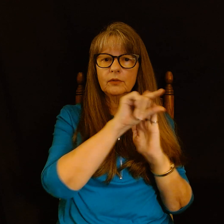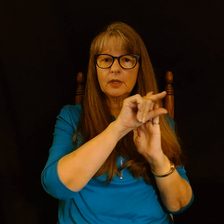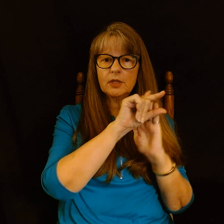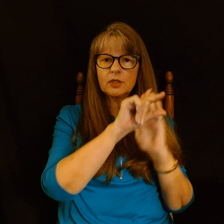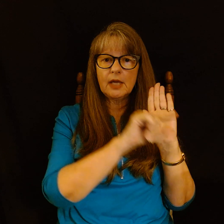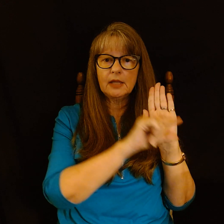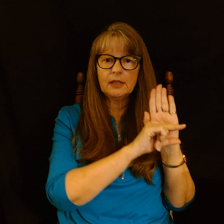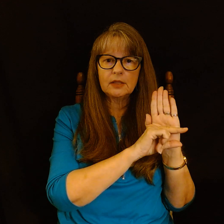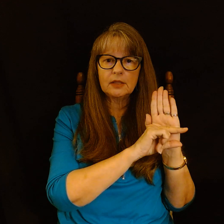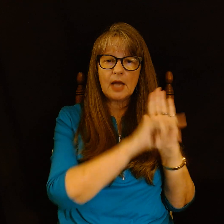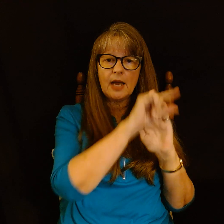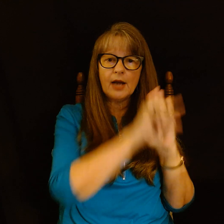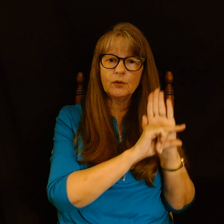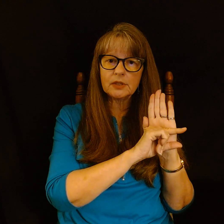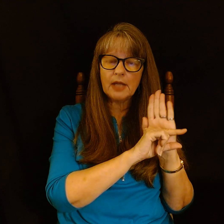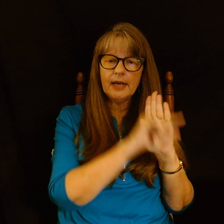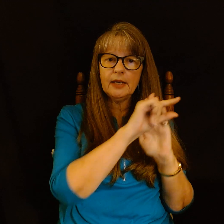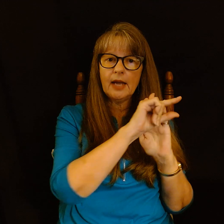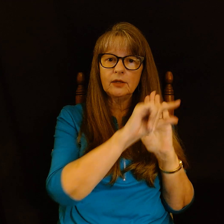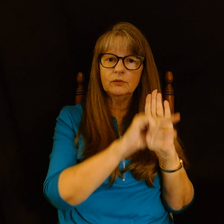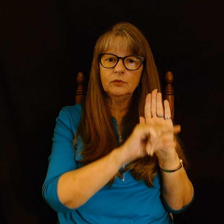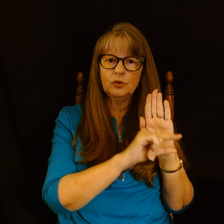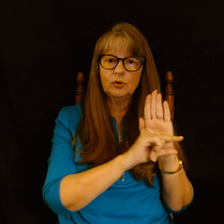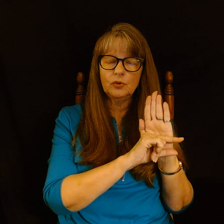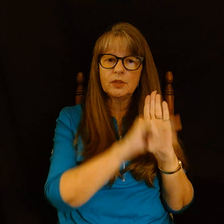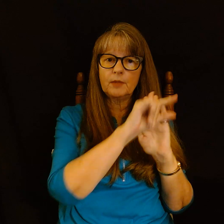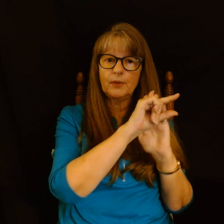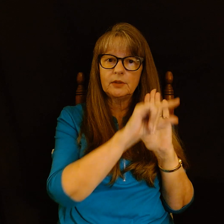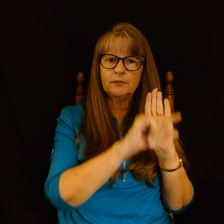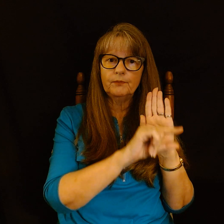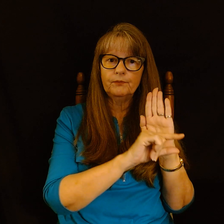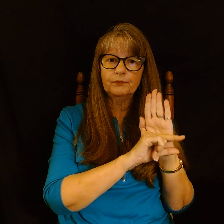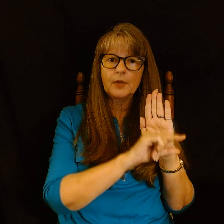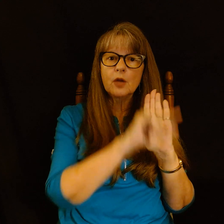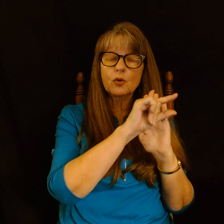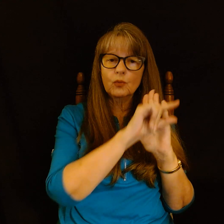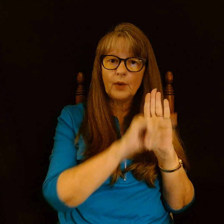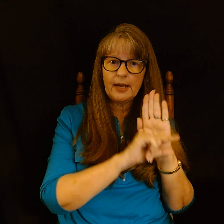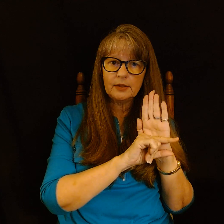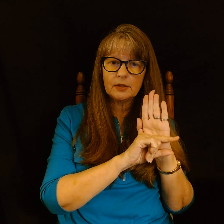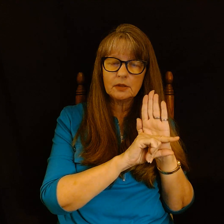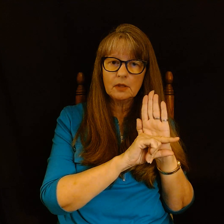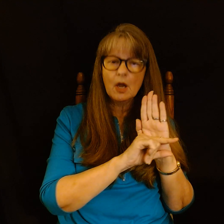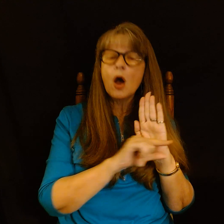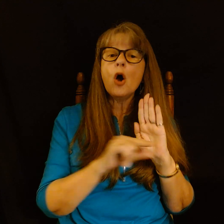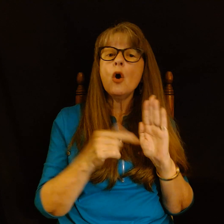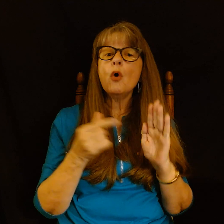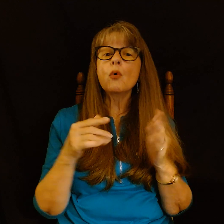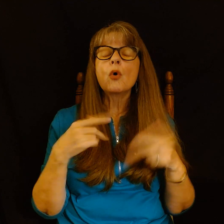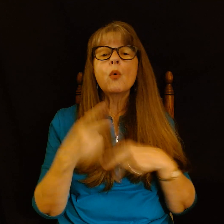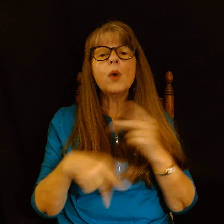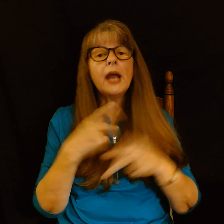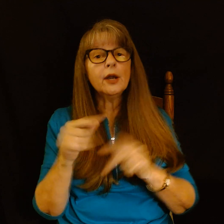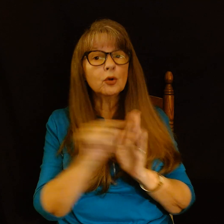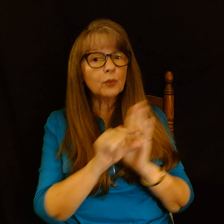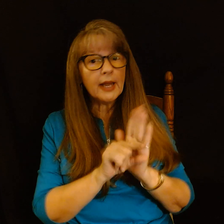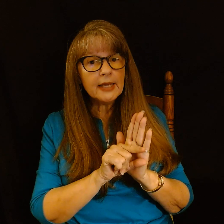this and this. I don't slide it, you do it separate. Grades. Oh, what kind of grades did